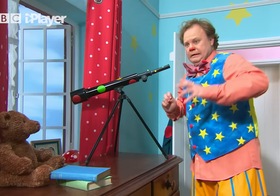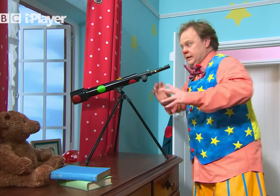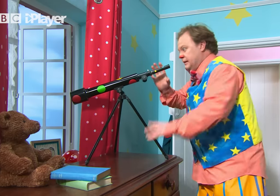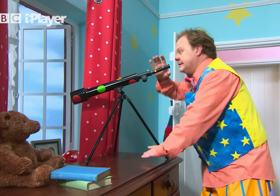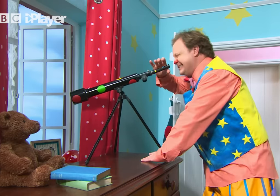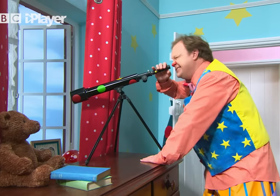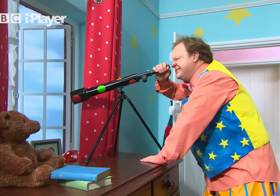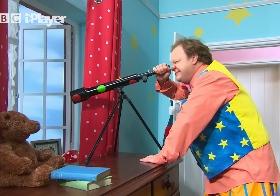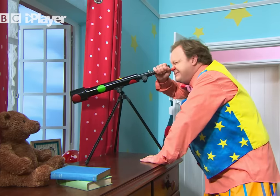Oh!